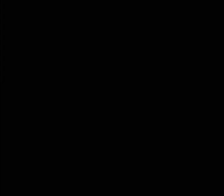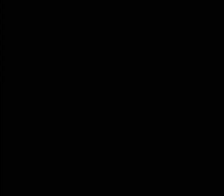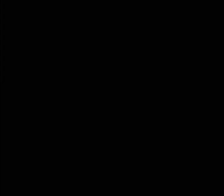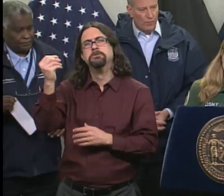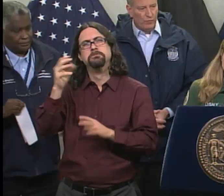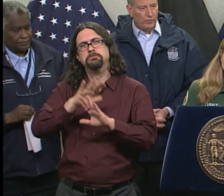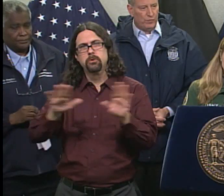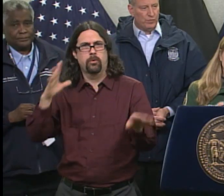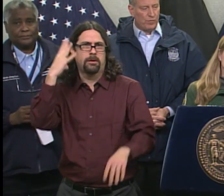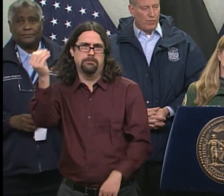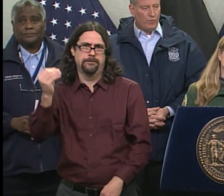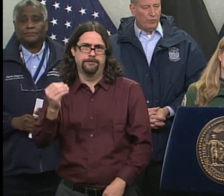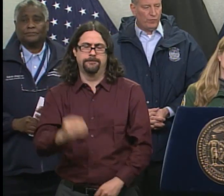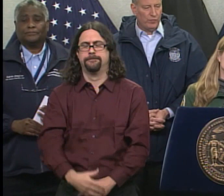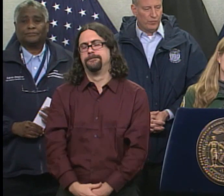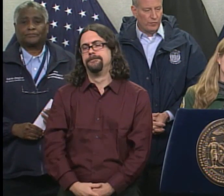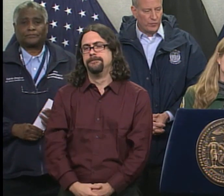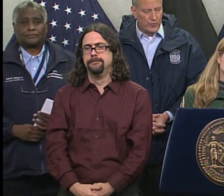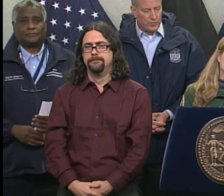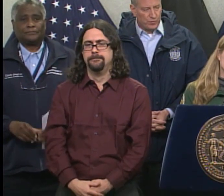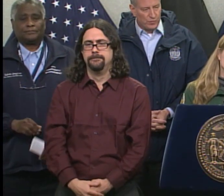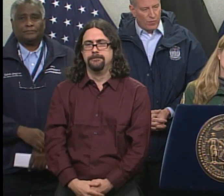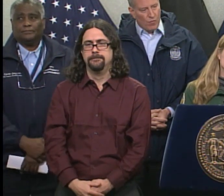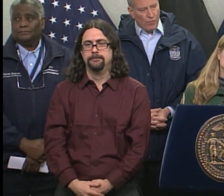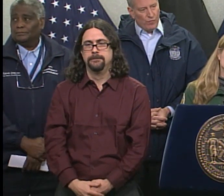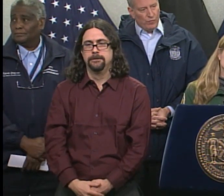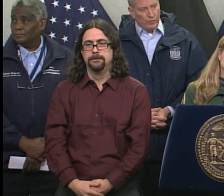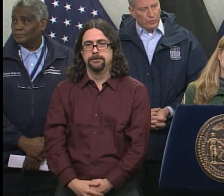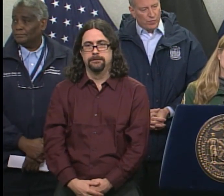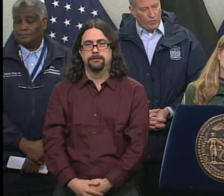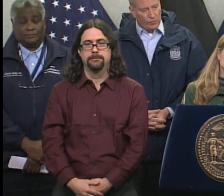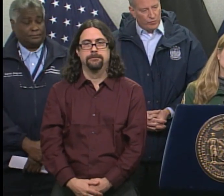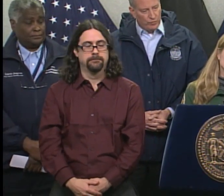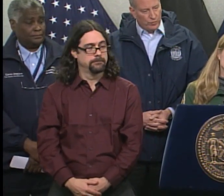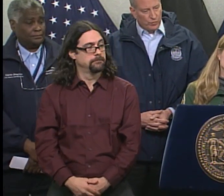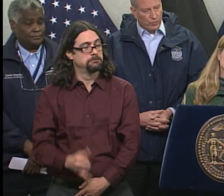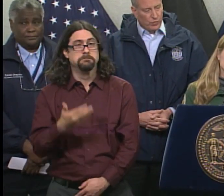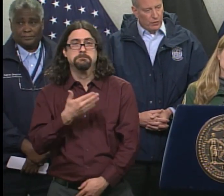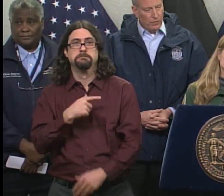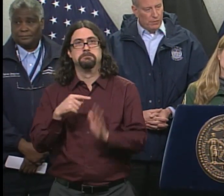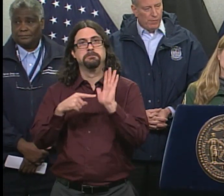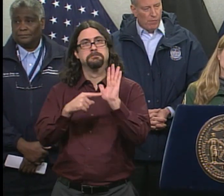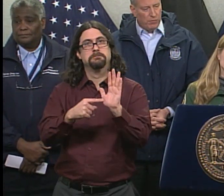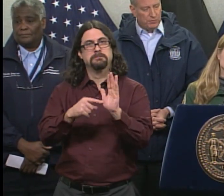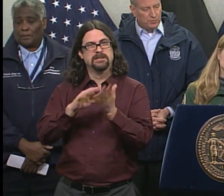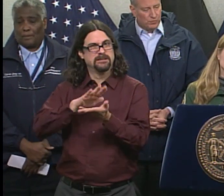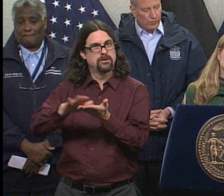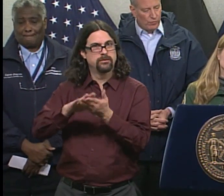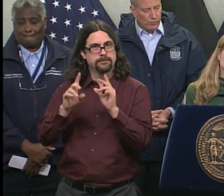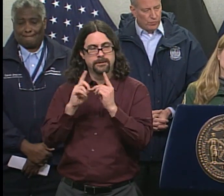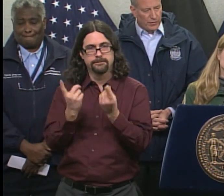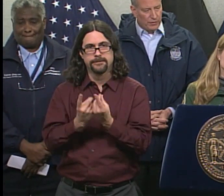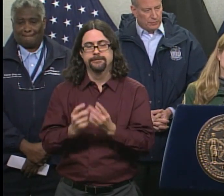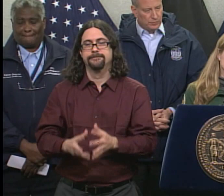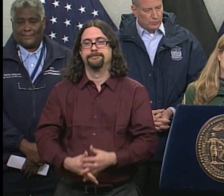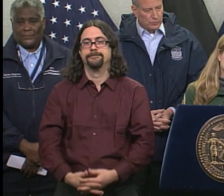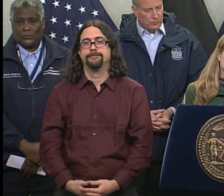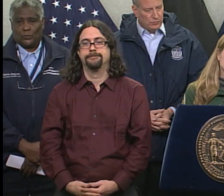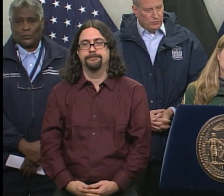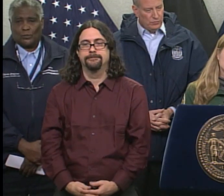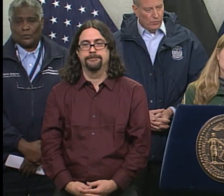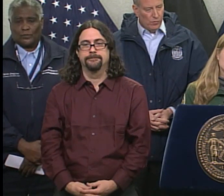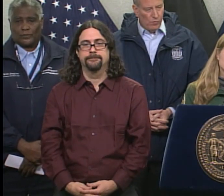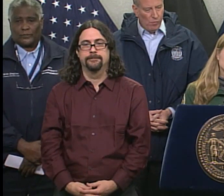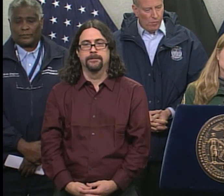extraordinarily difficult storm for the sanitation department to fight, particularly late yesterday afternoon when we were seeing 2 to 3 inches an